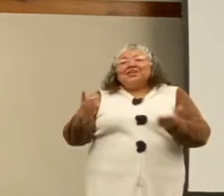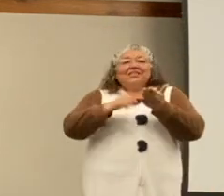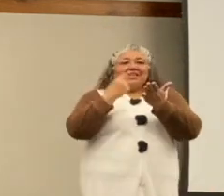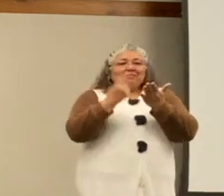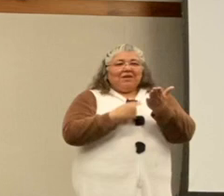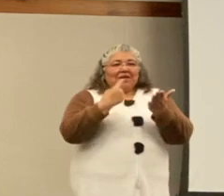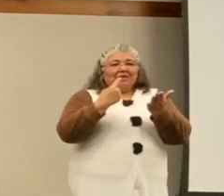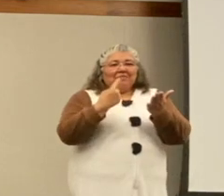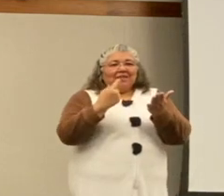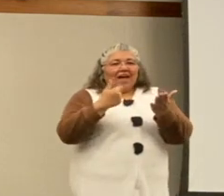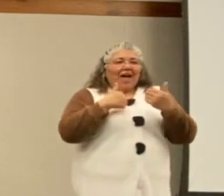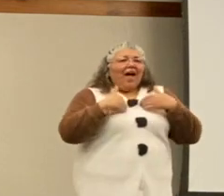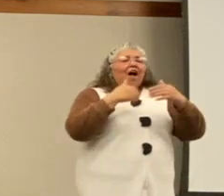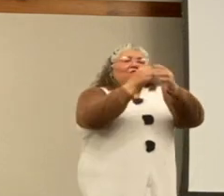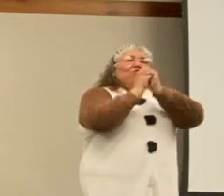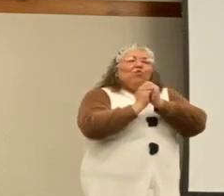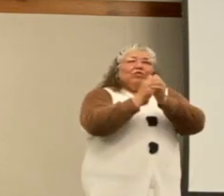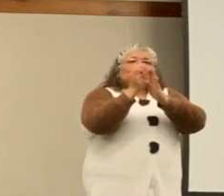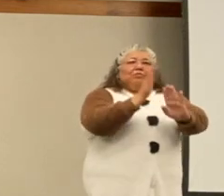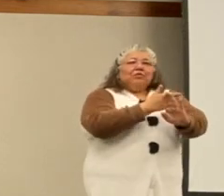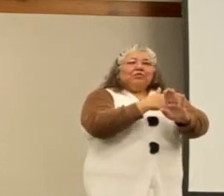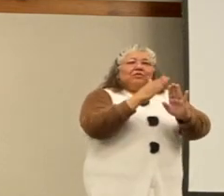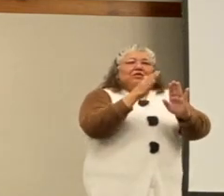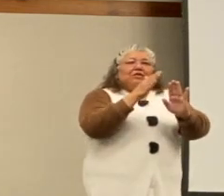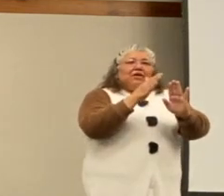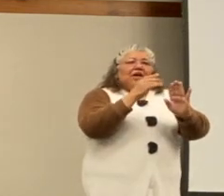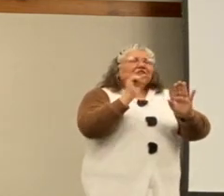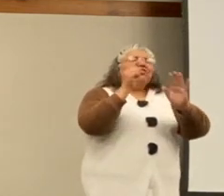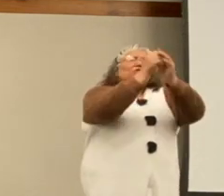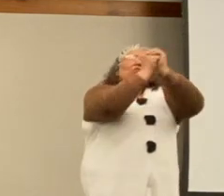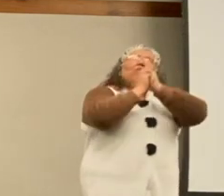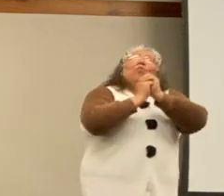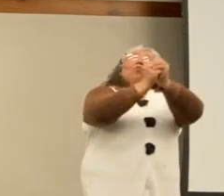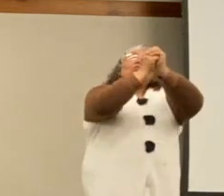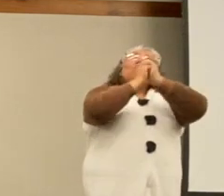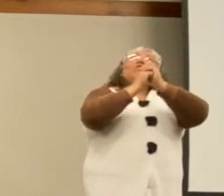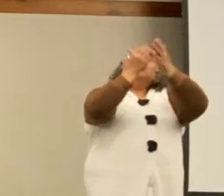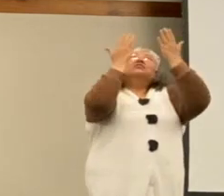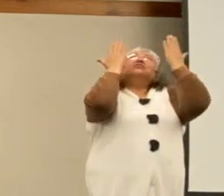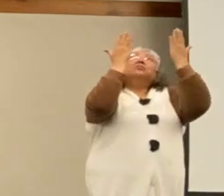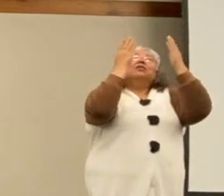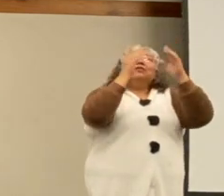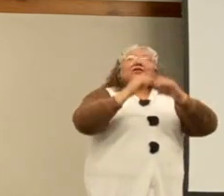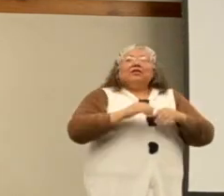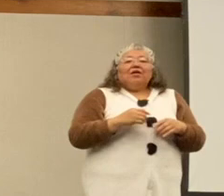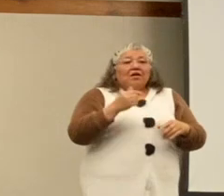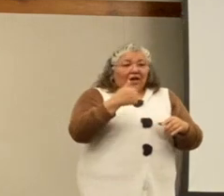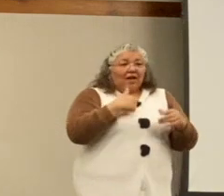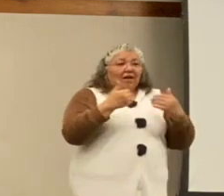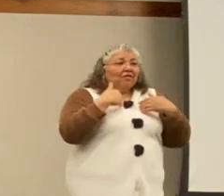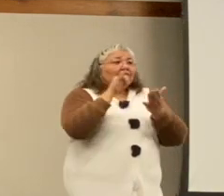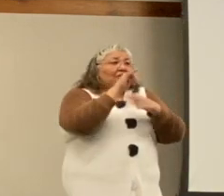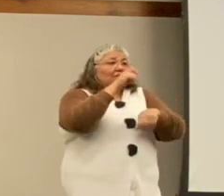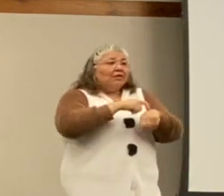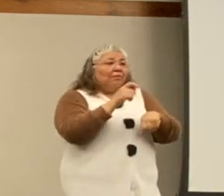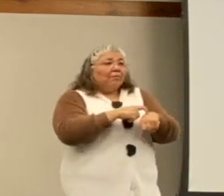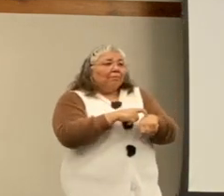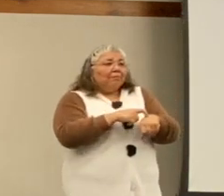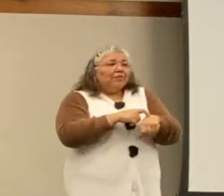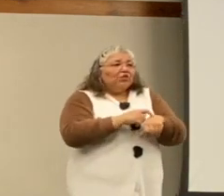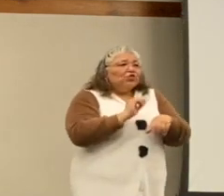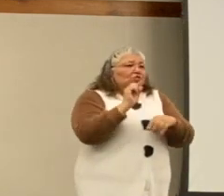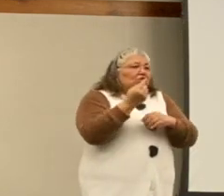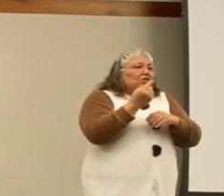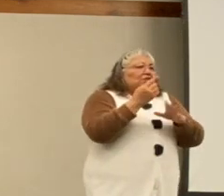Sometimes I have worship music playing and all I can do is just worship God. But I spend that time